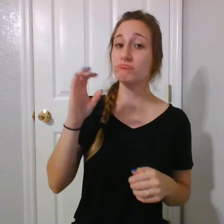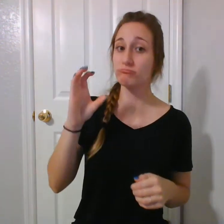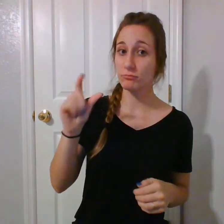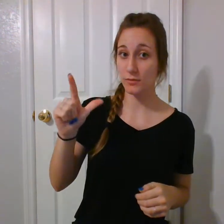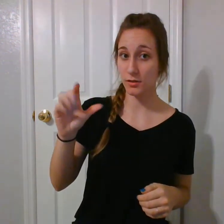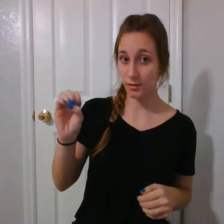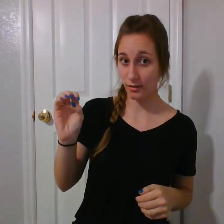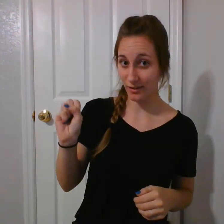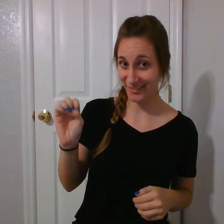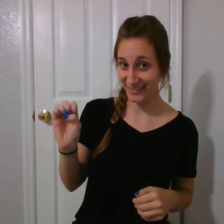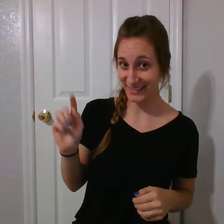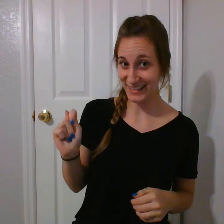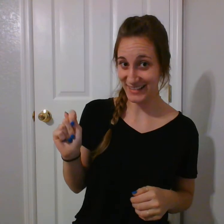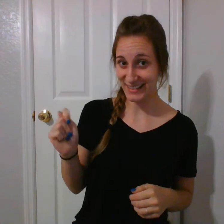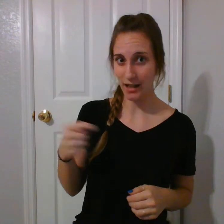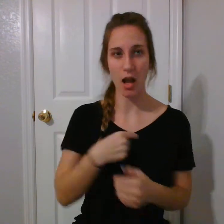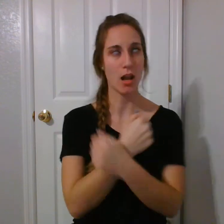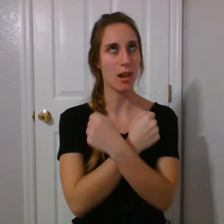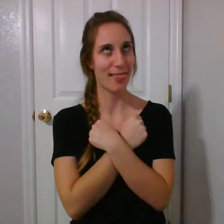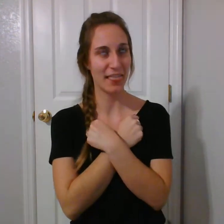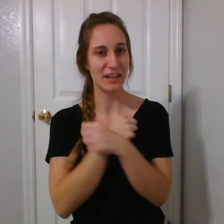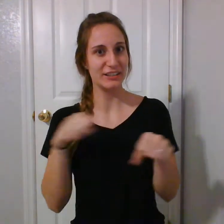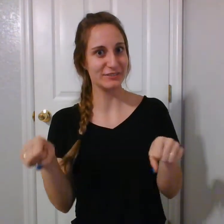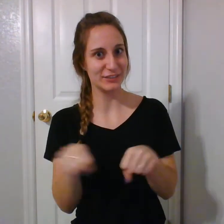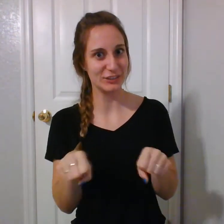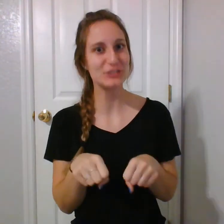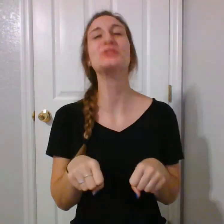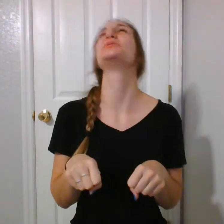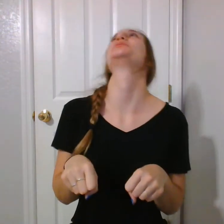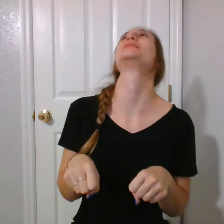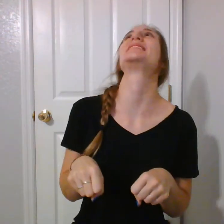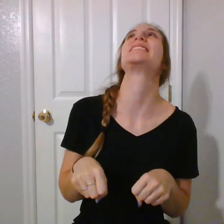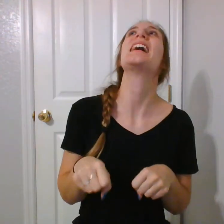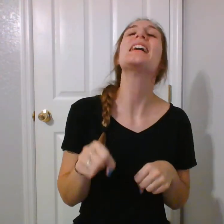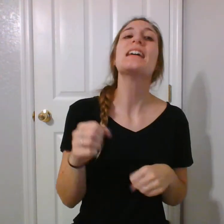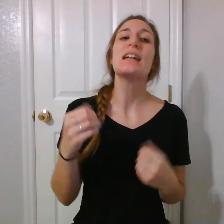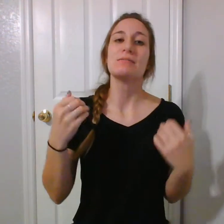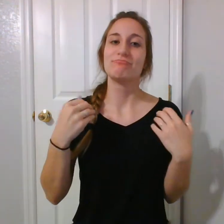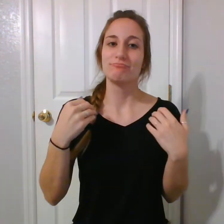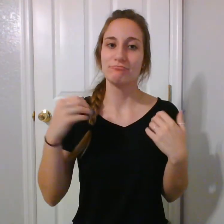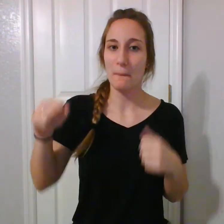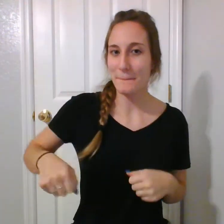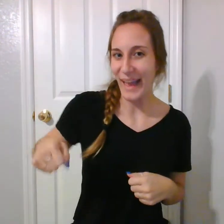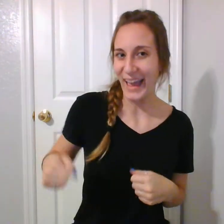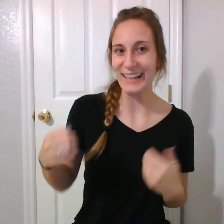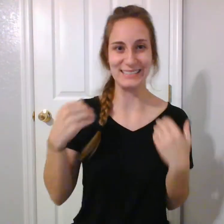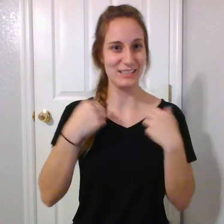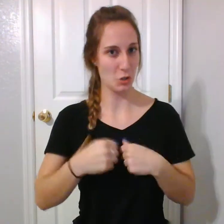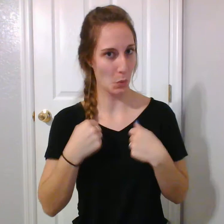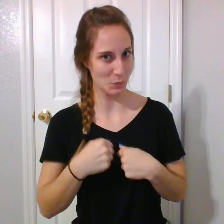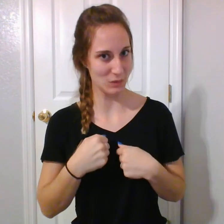a bag obsession and a coat obsession, actually. It's very peaceful and constantly like rearranging things, and it's never usually that clean.